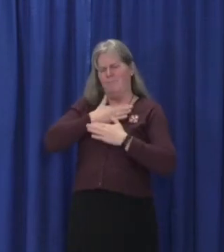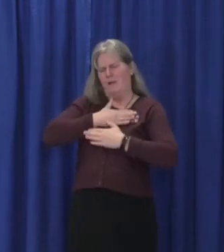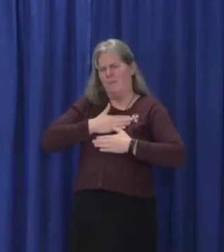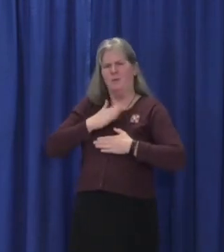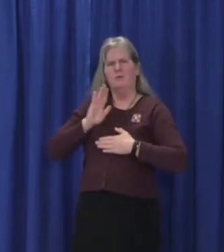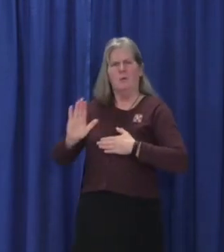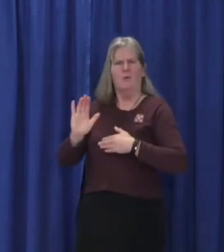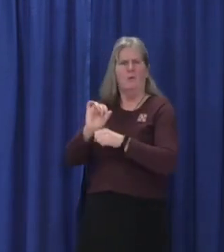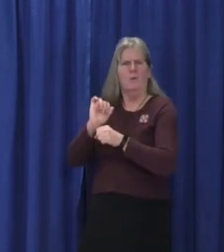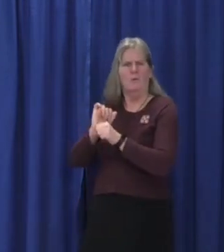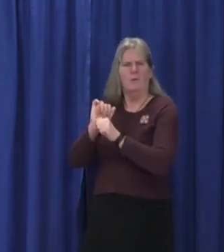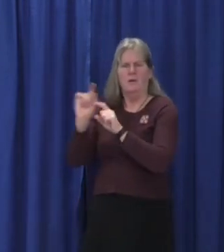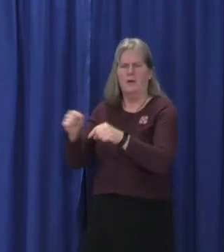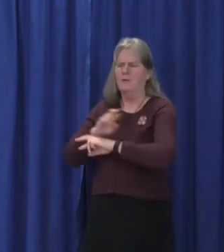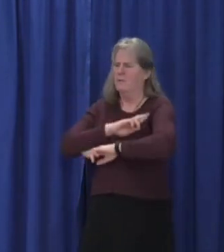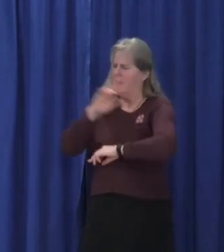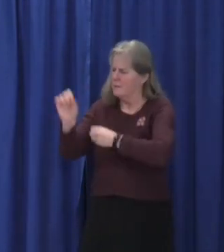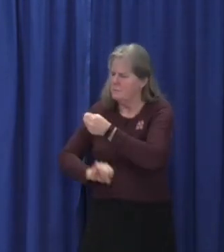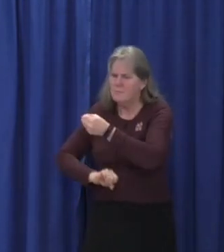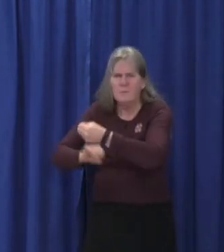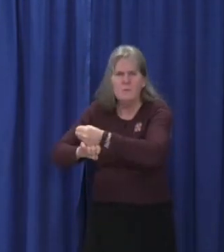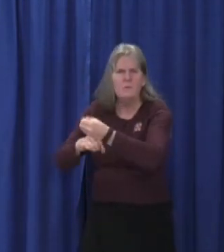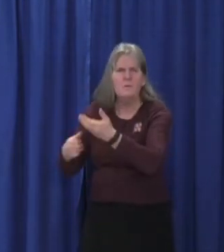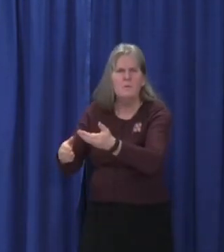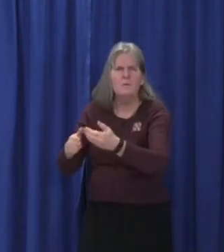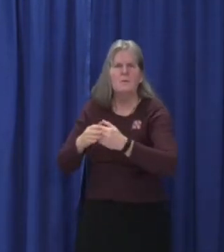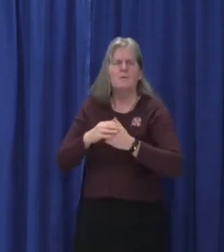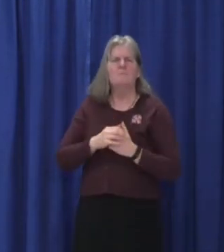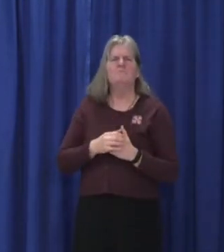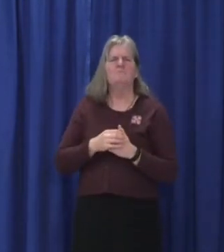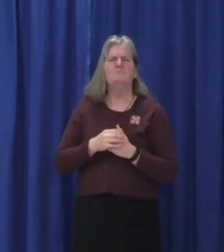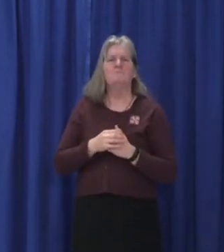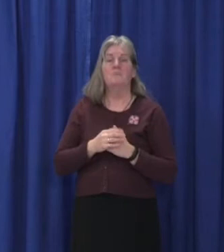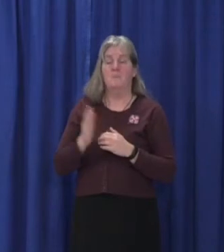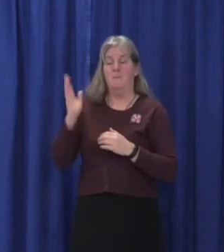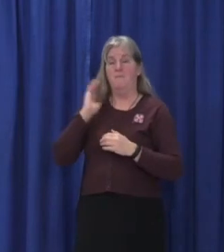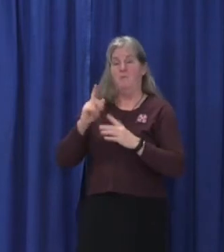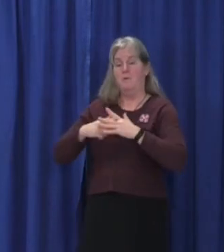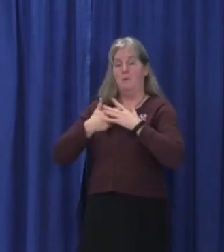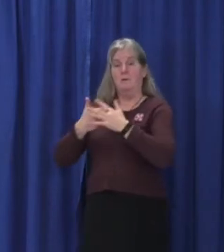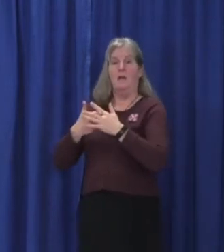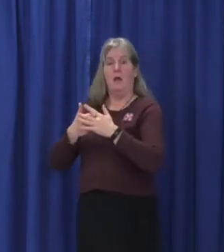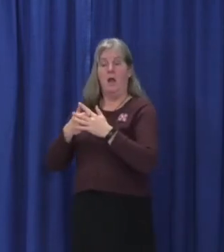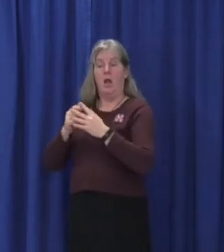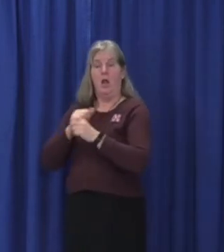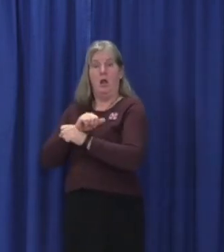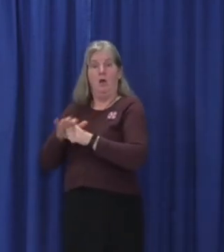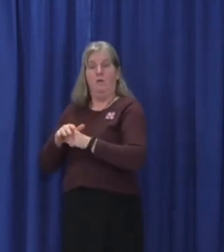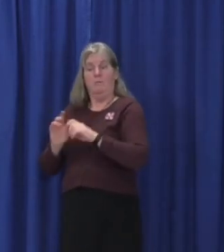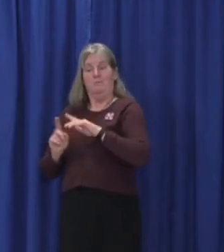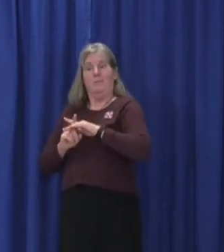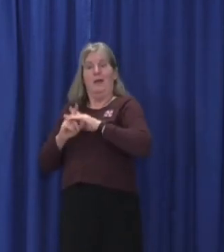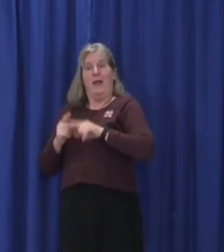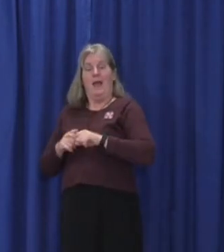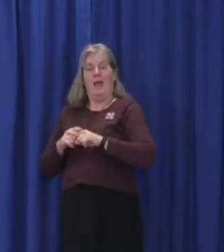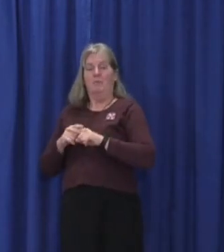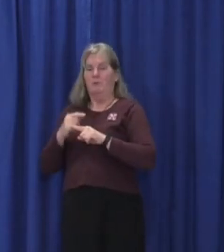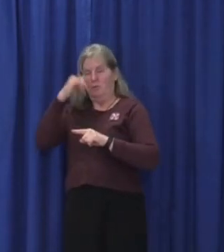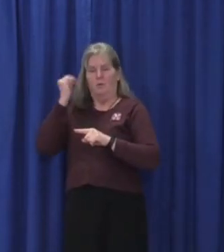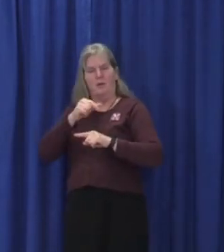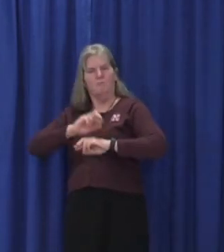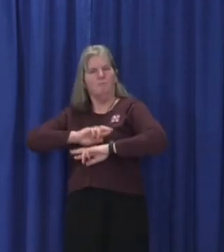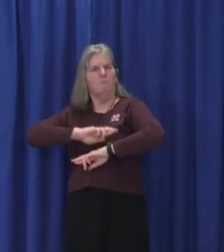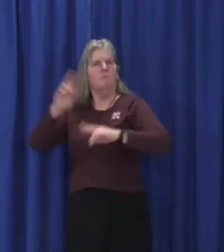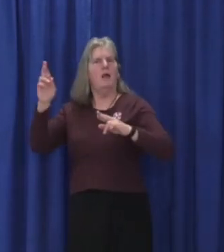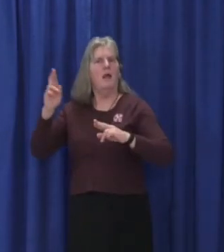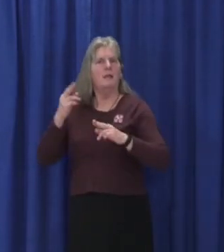are here for your business. In the initial phase of the pandemic, our government took early action to